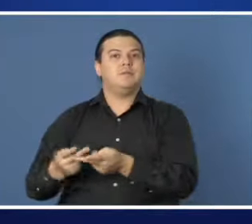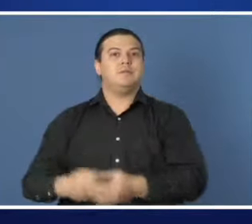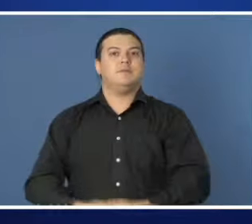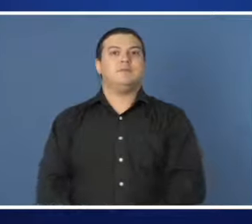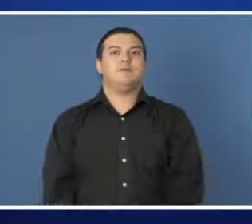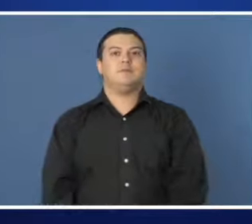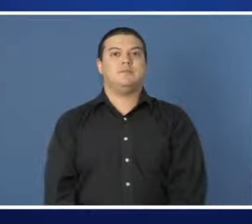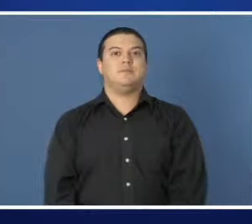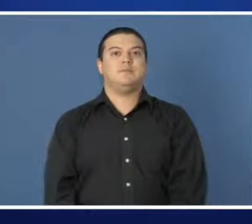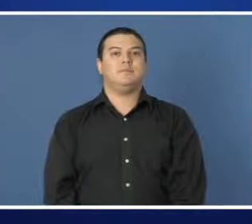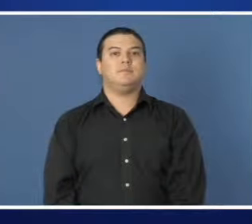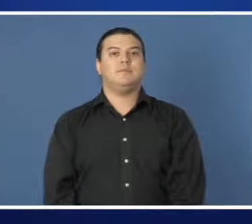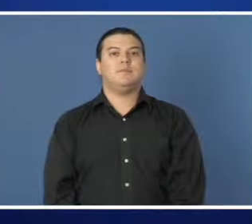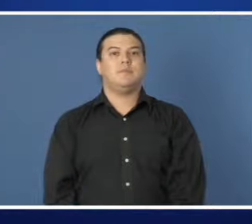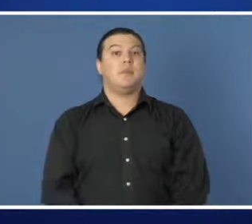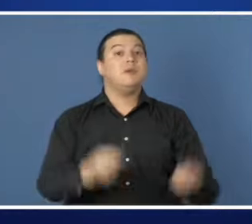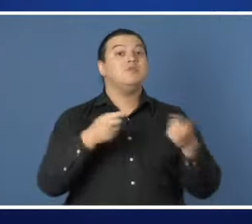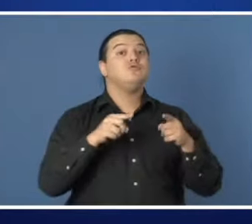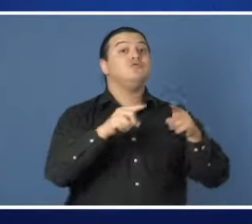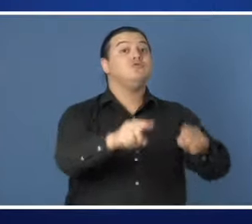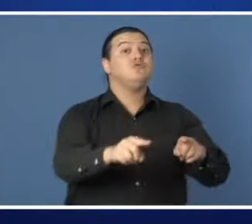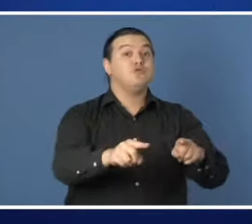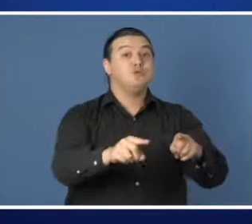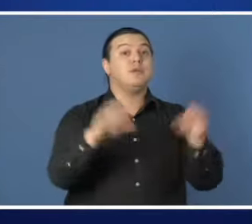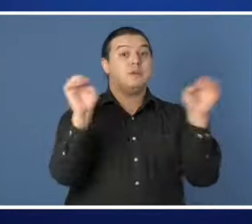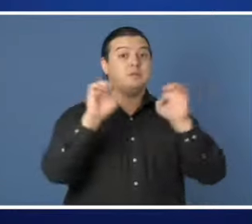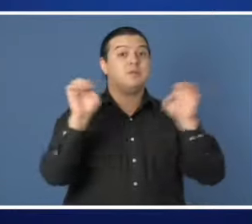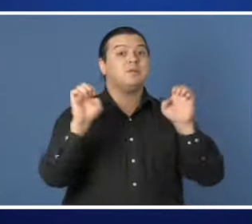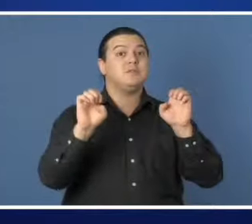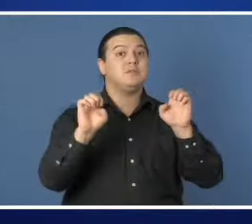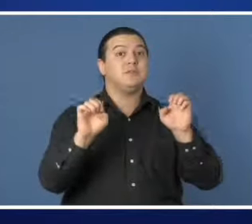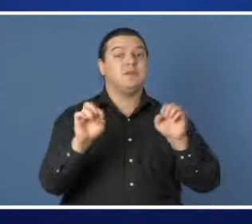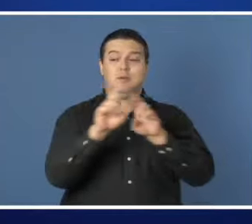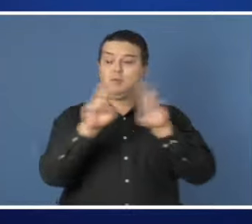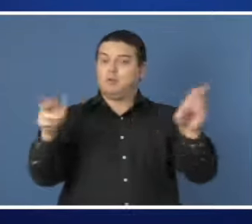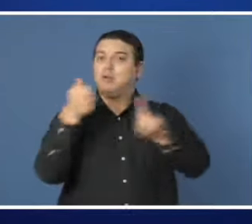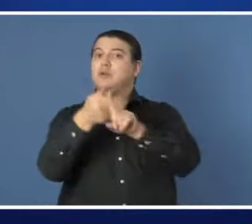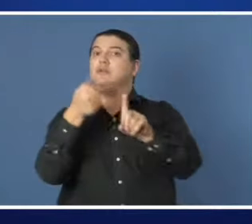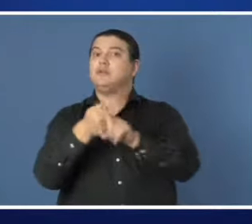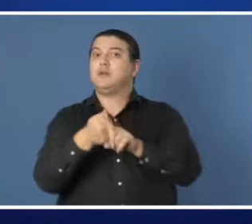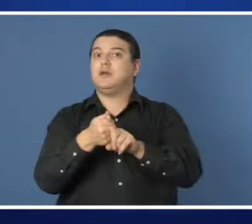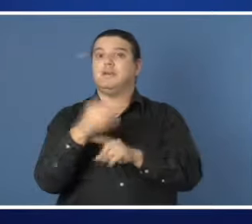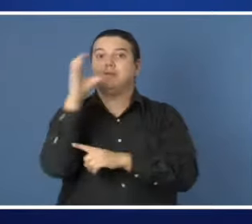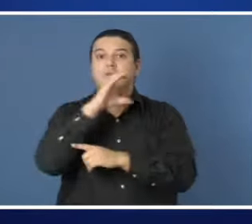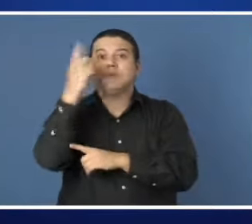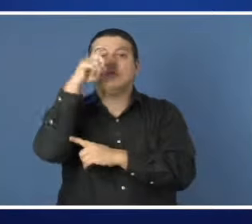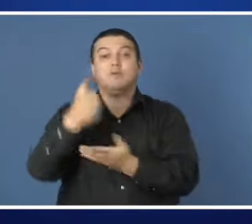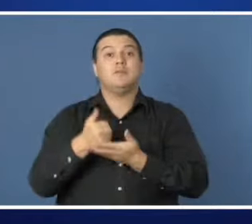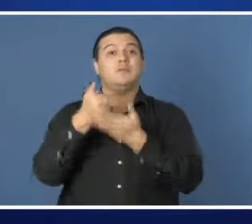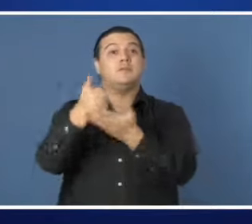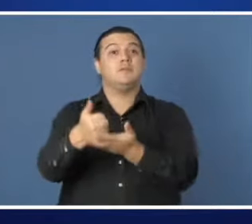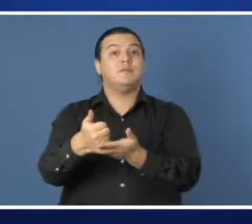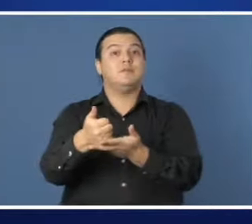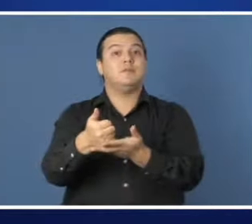During a household chemical emergency, be prepared to seek medical assistance.